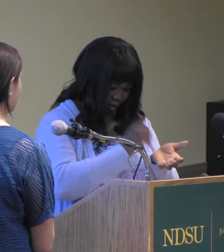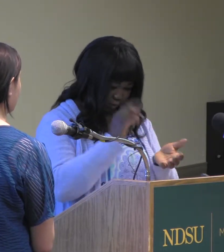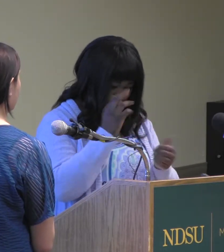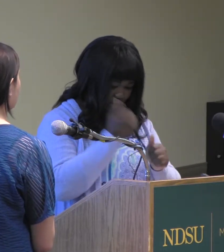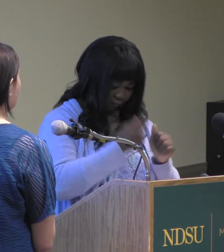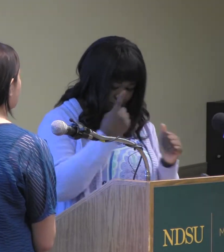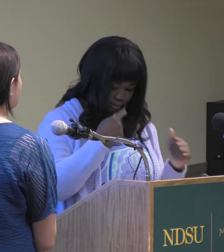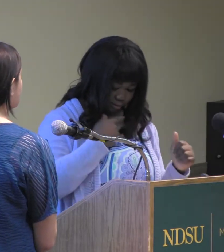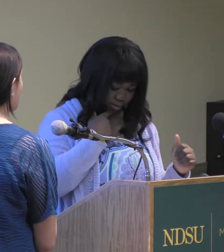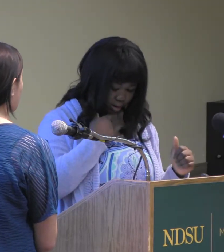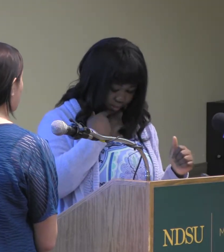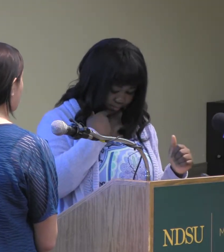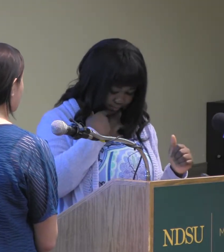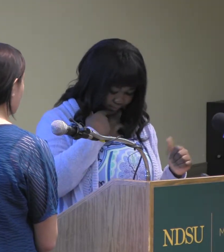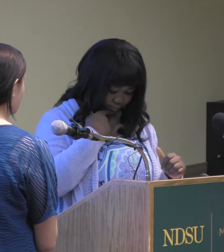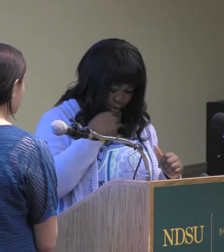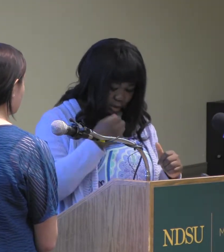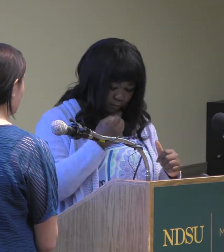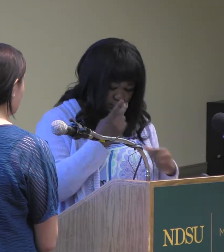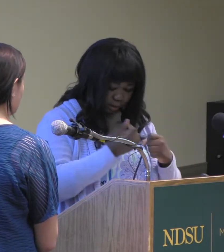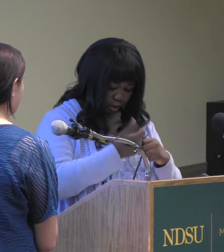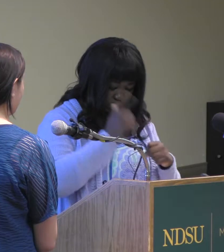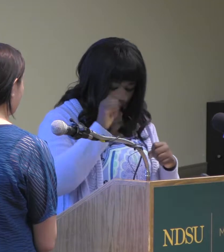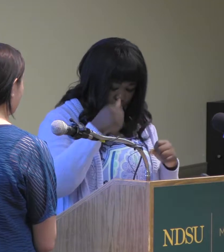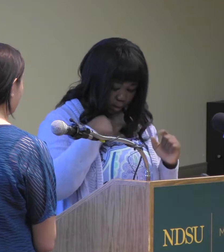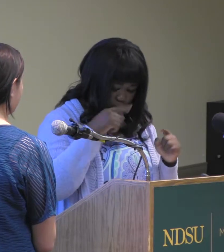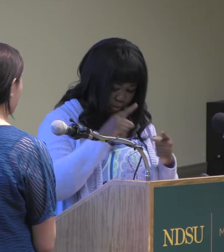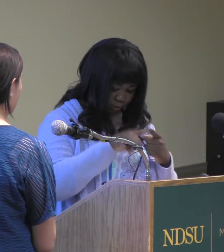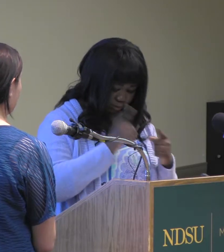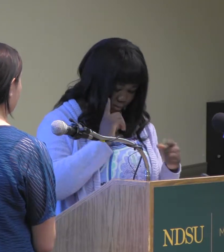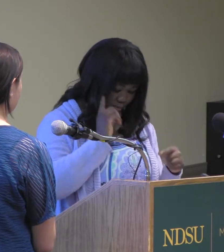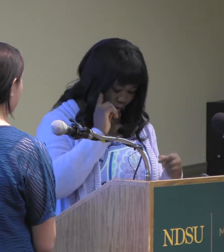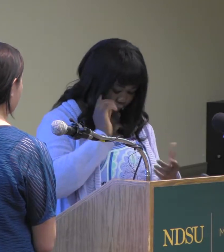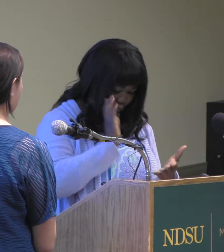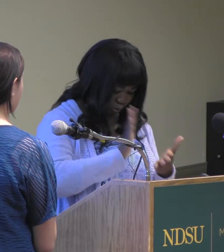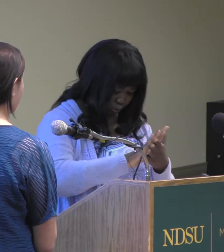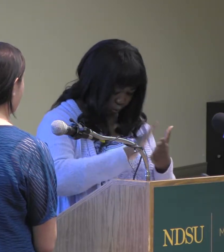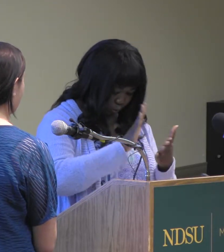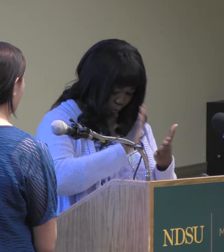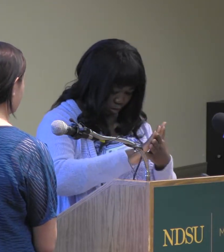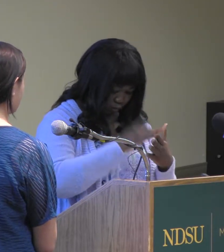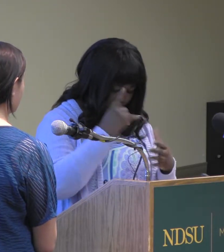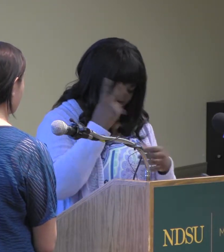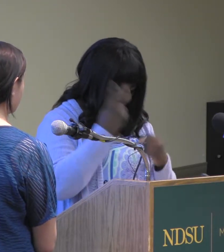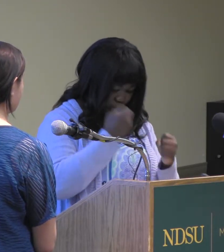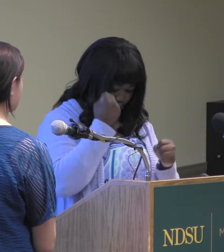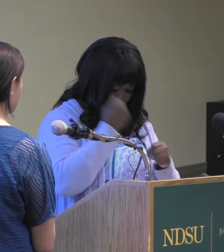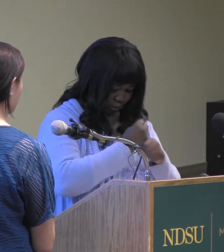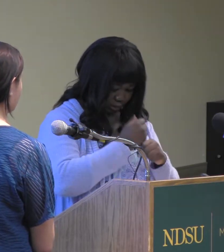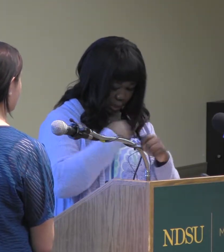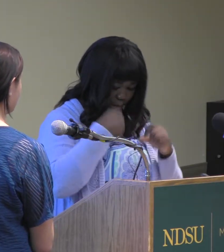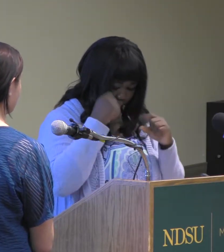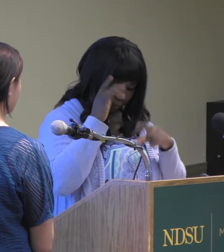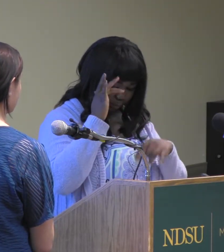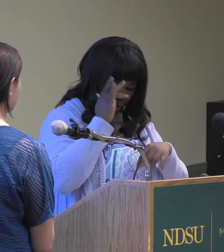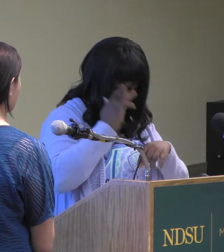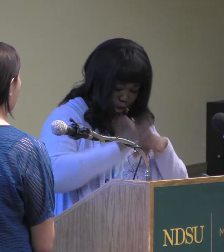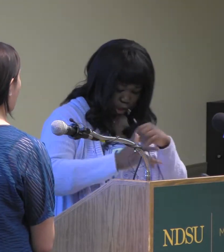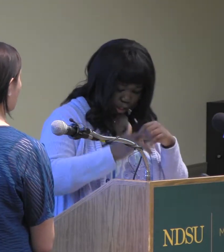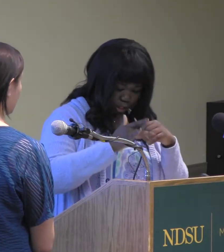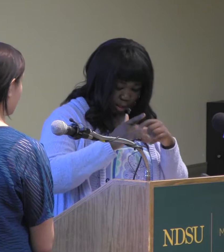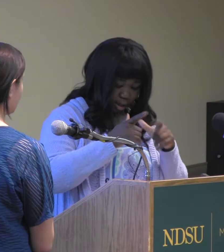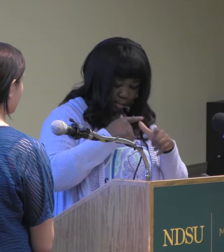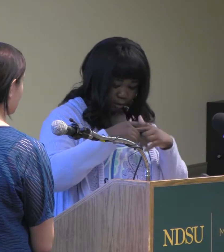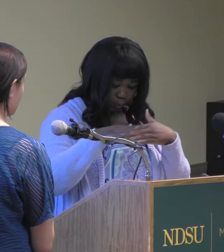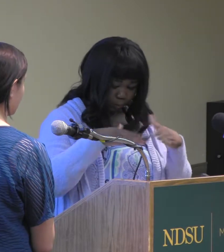hear. So the doctor told me, and later I went to a deaf school for 2 years.